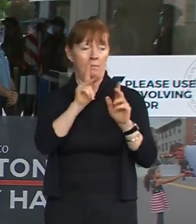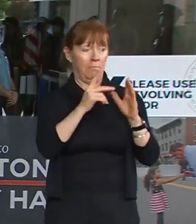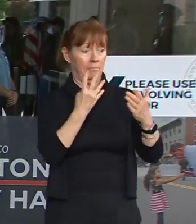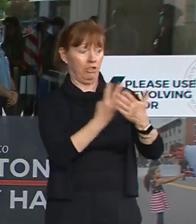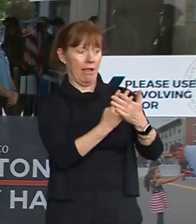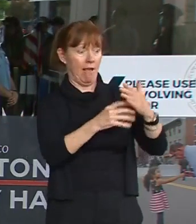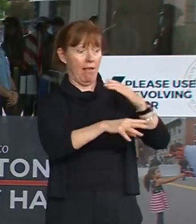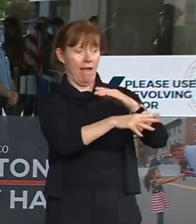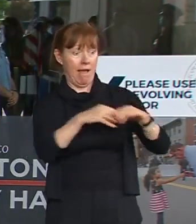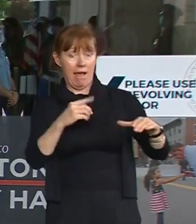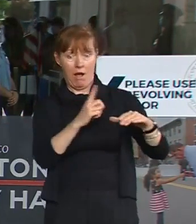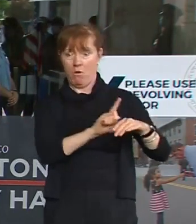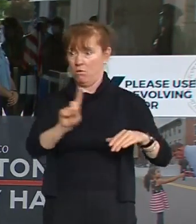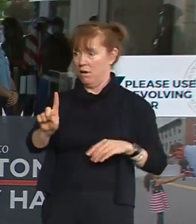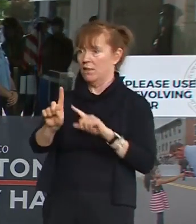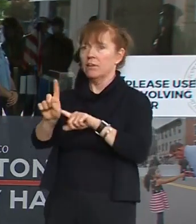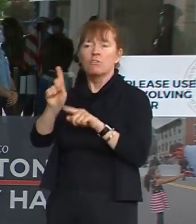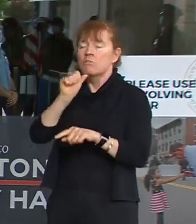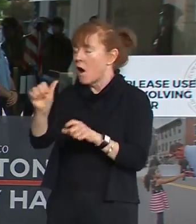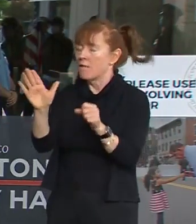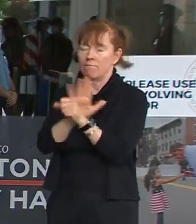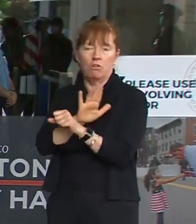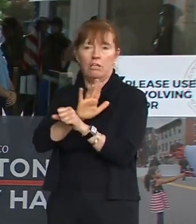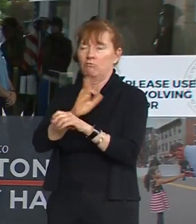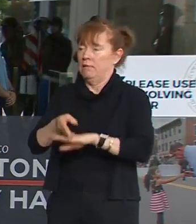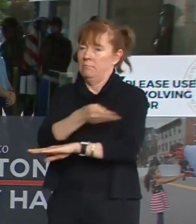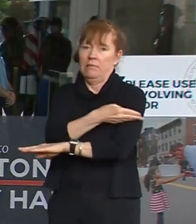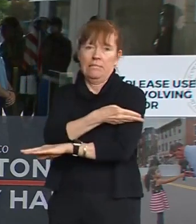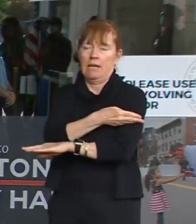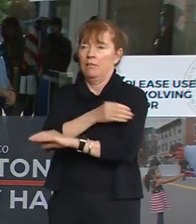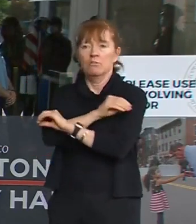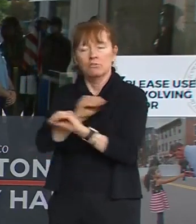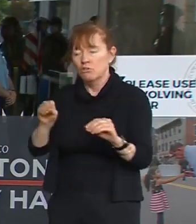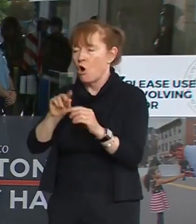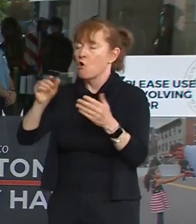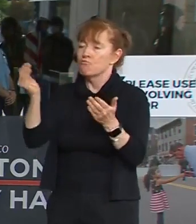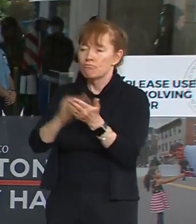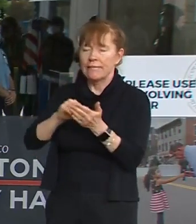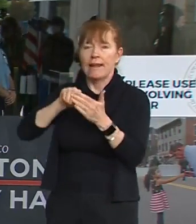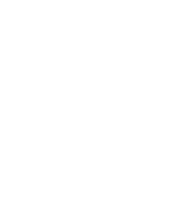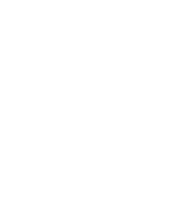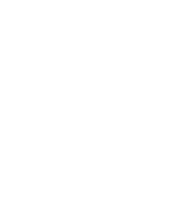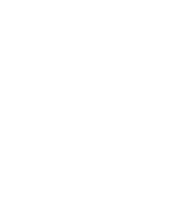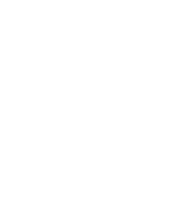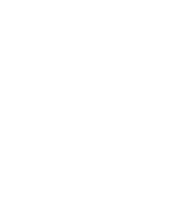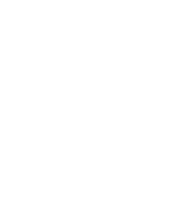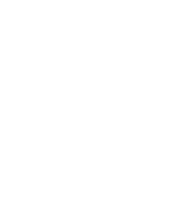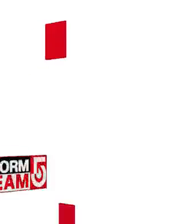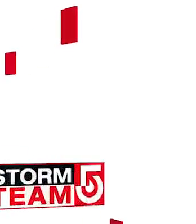not fully rehabilitated, and you do not have a reentry program. It's not fair to them or the community.